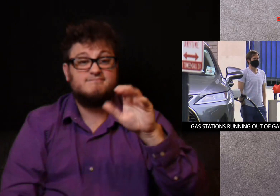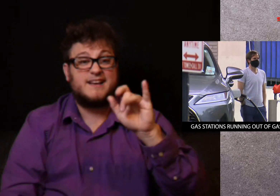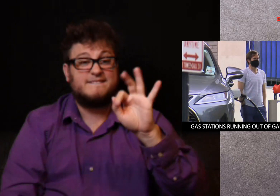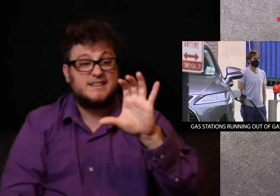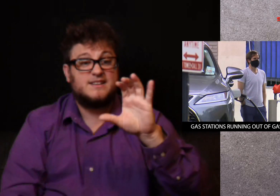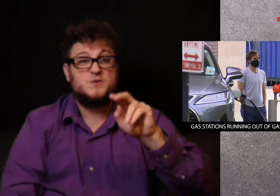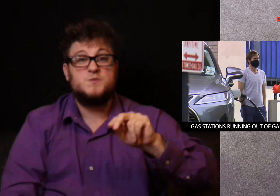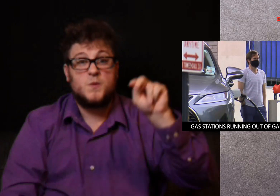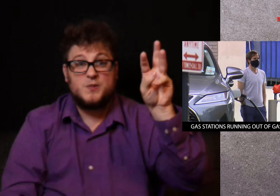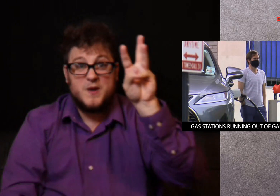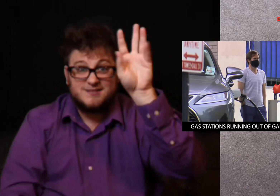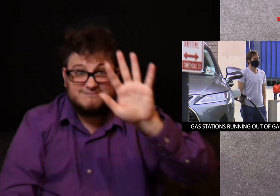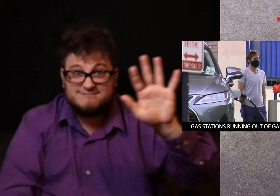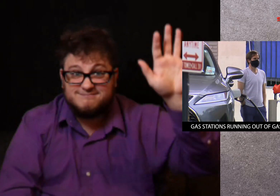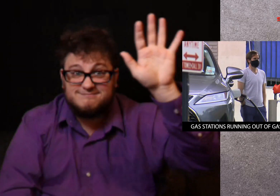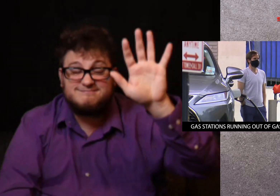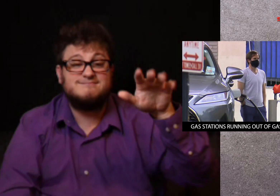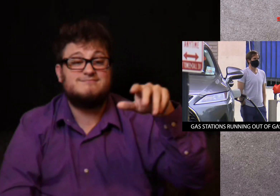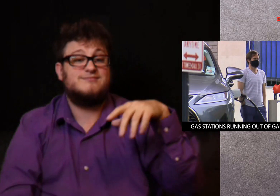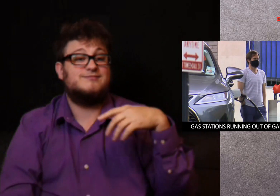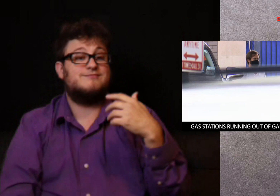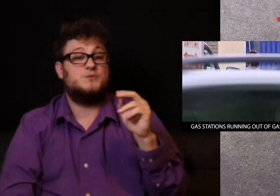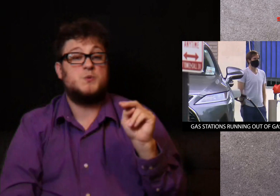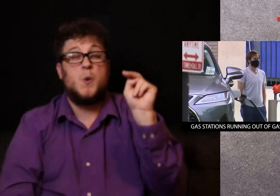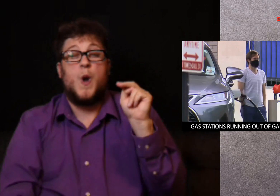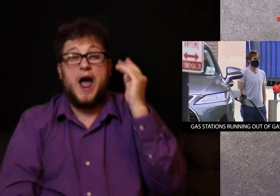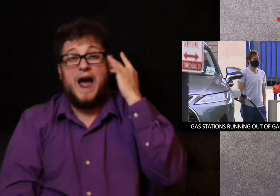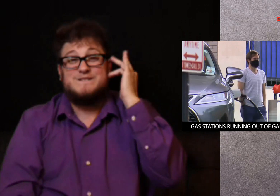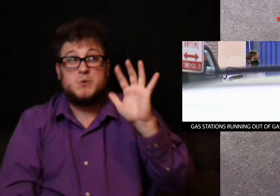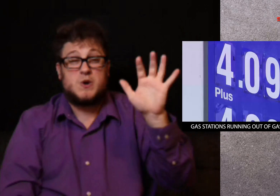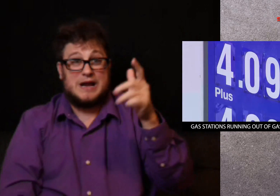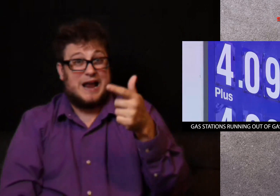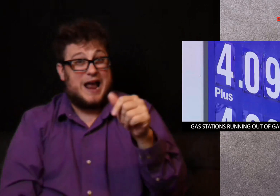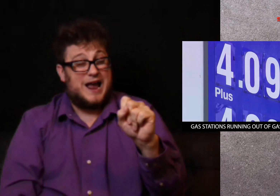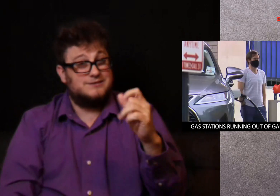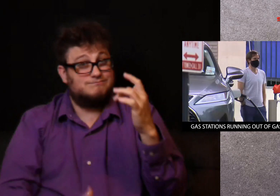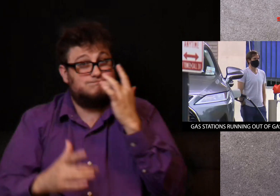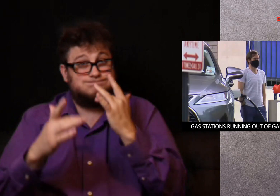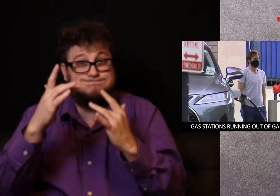Including the Pacific Northwest and Northern California.